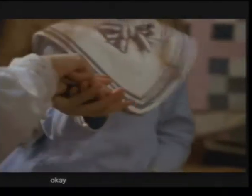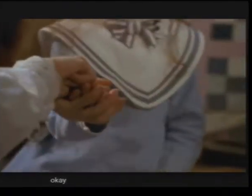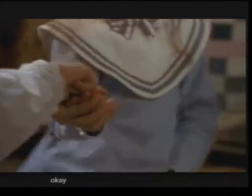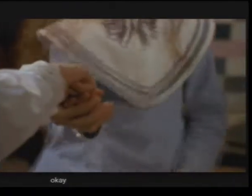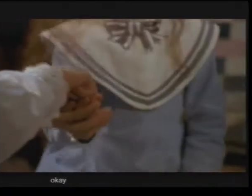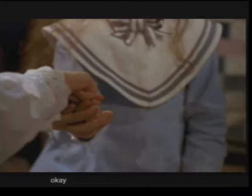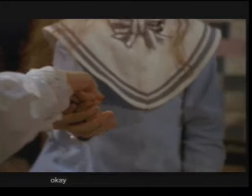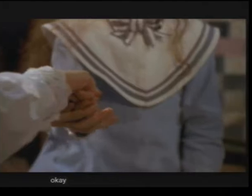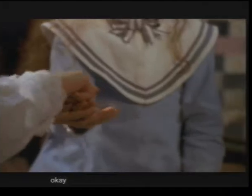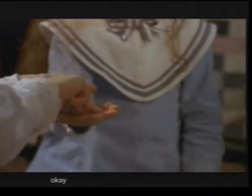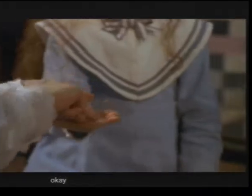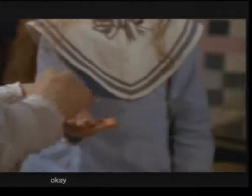M-I-L-K.